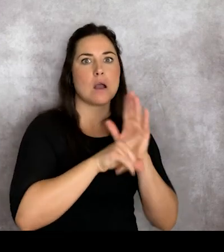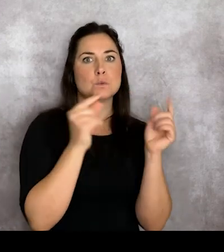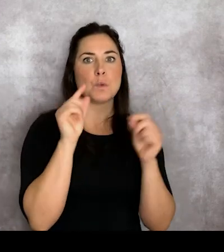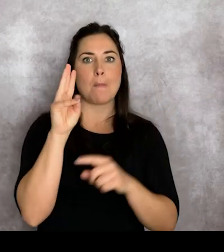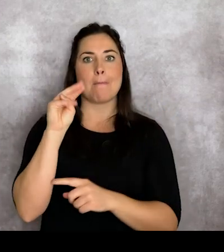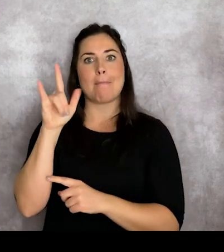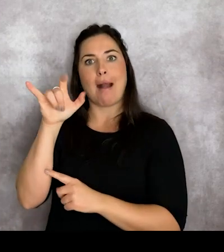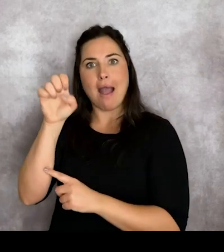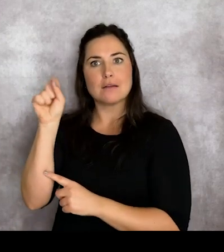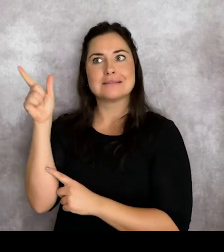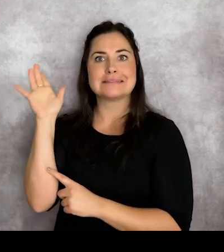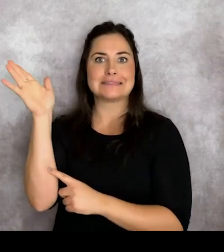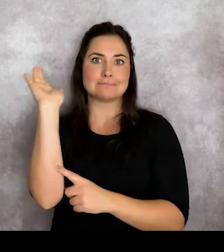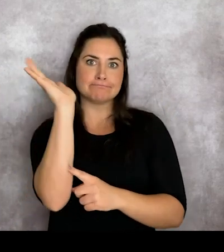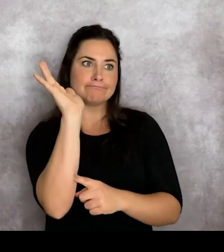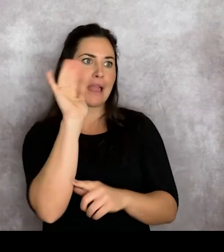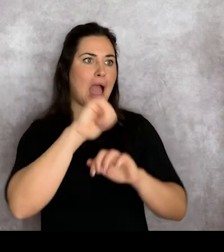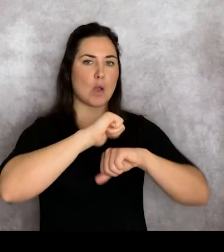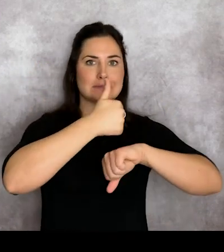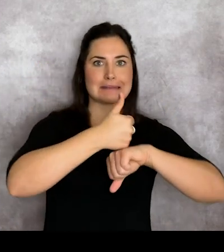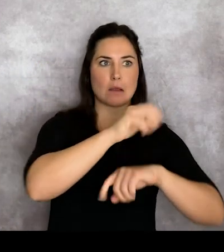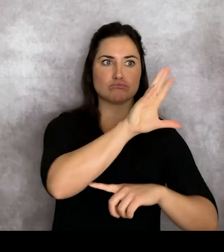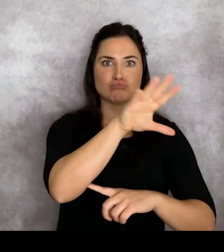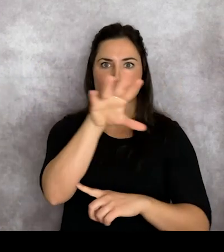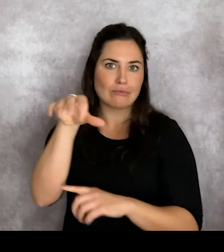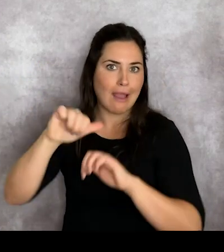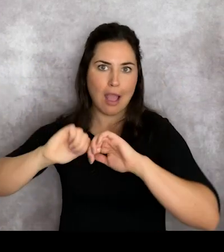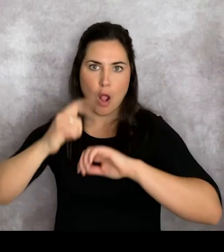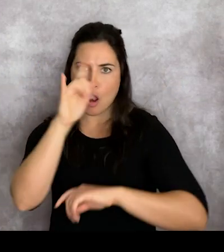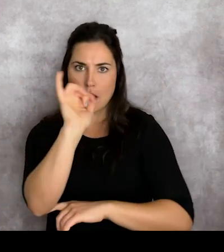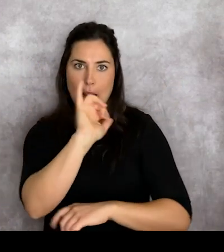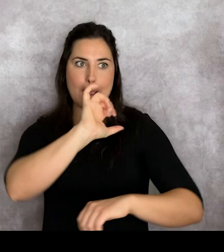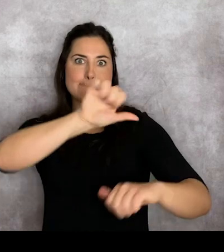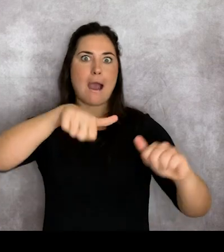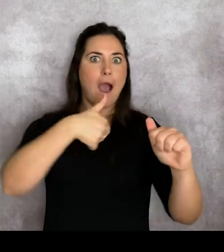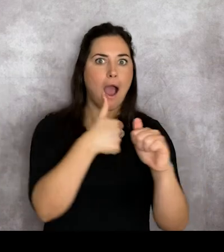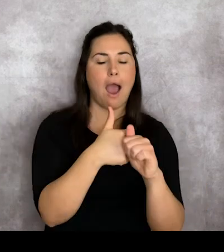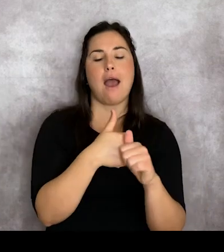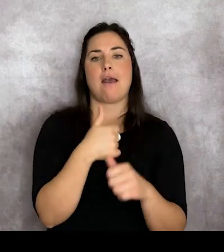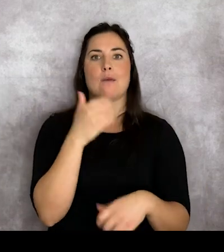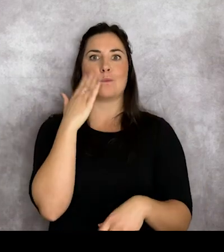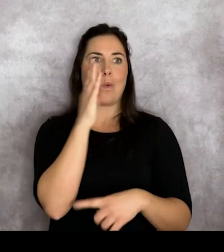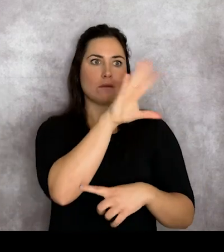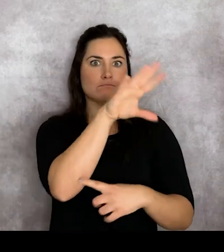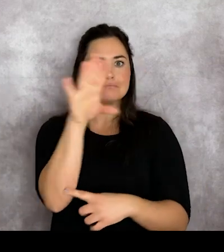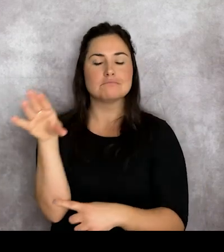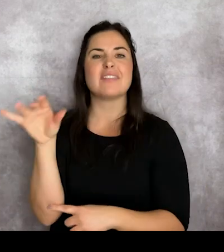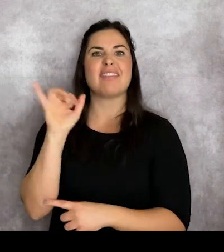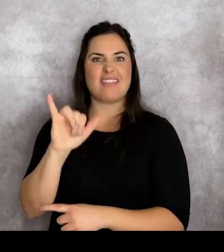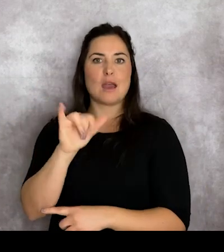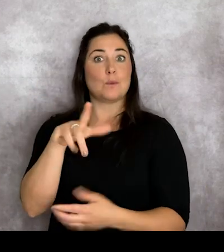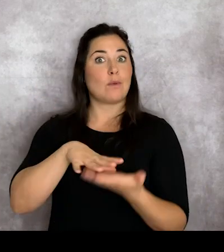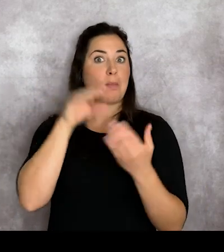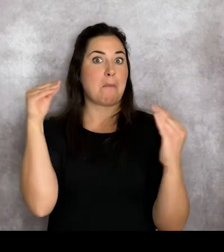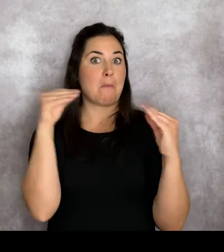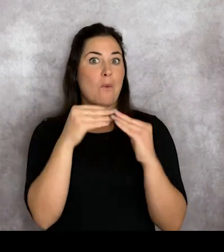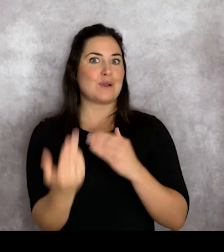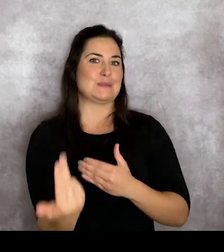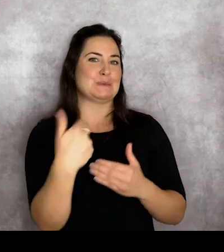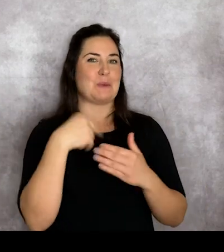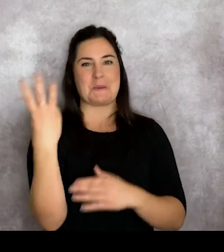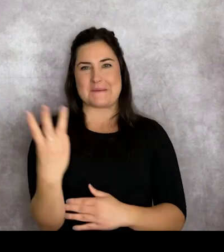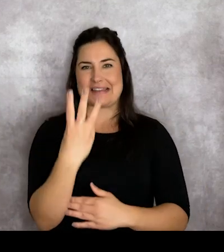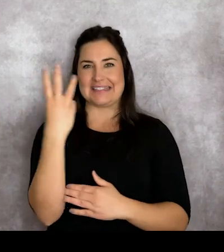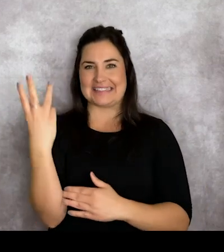and an opportunity to worship together in community and just see how it looks to have the taping, right, to be broadcast. Right. Yeah. Exactly. So come join us